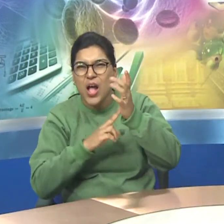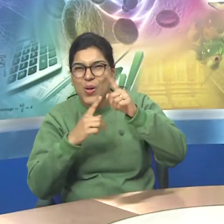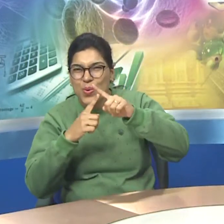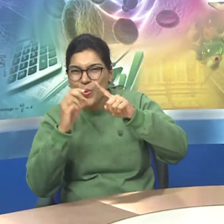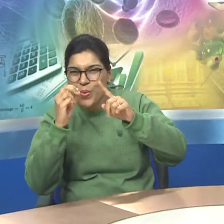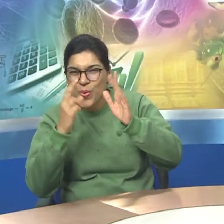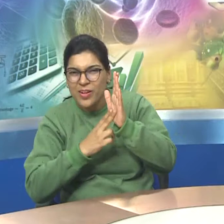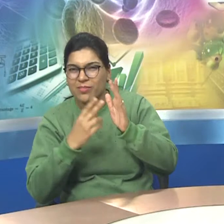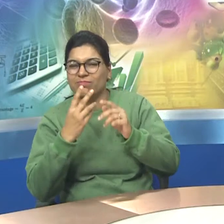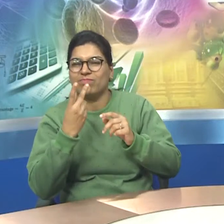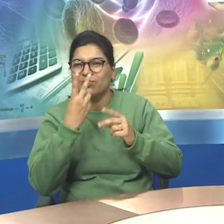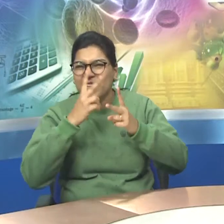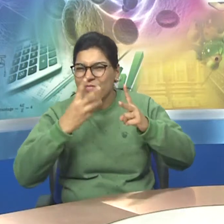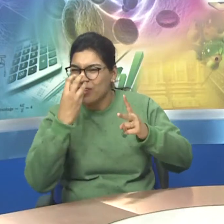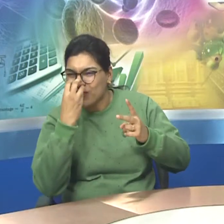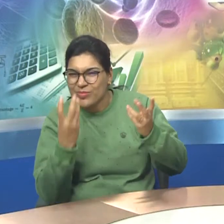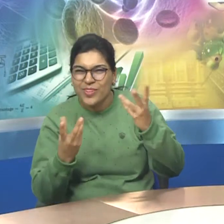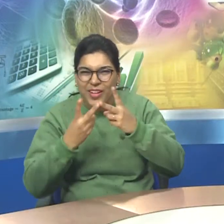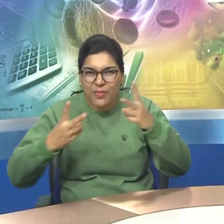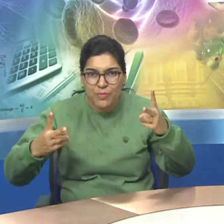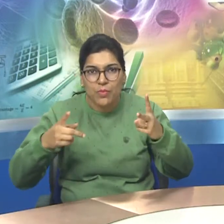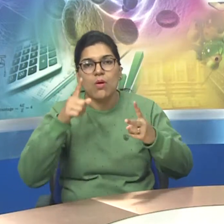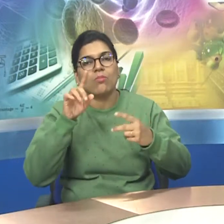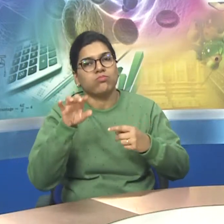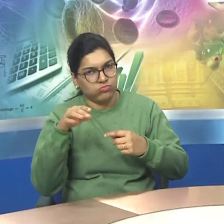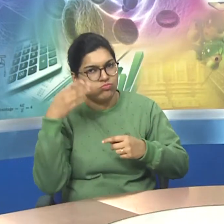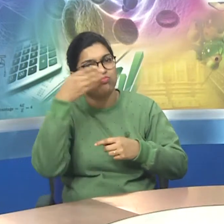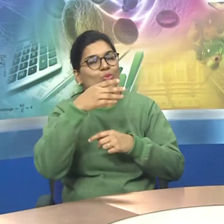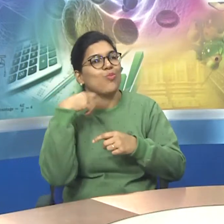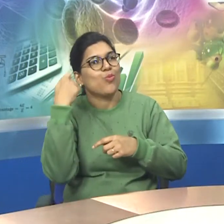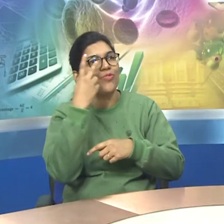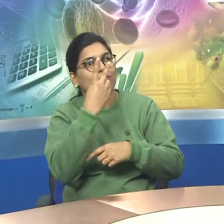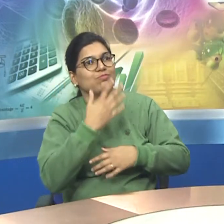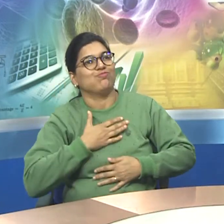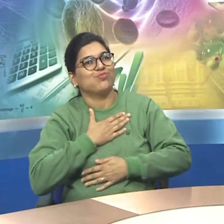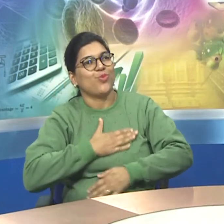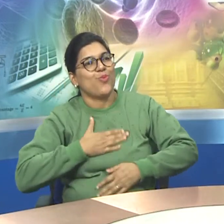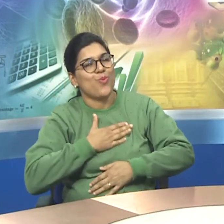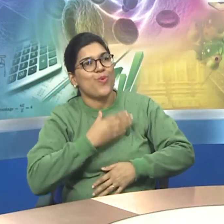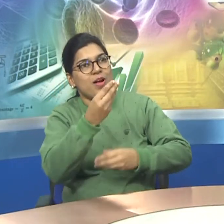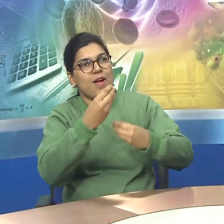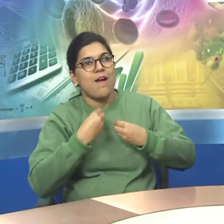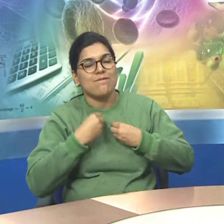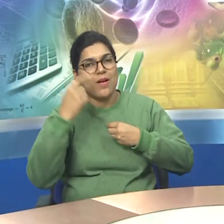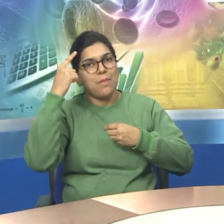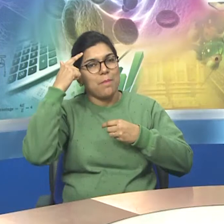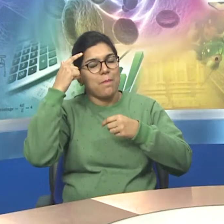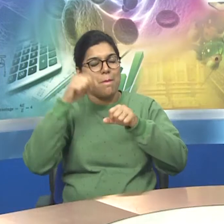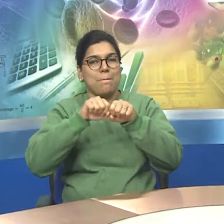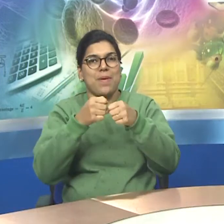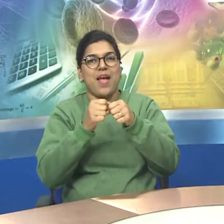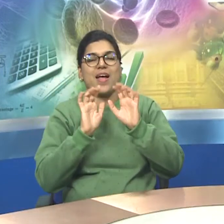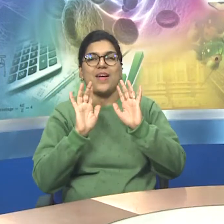Some movies are real, some are fiction movies. So as per your choice,